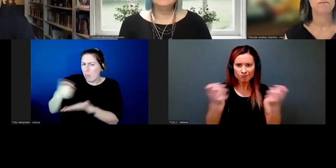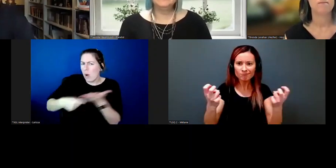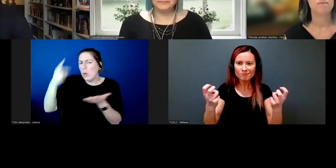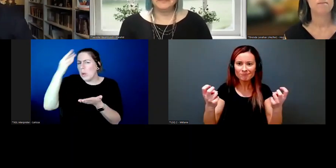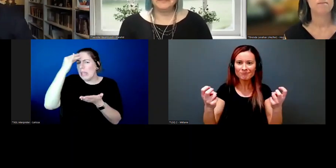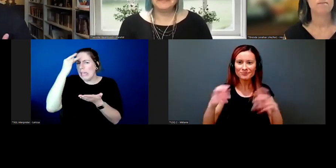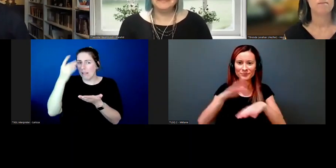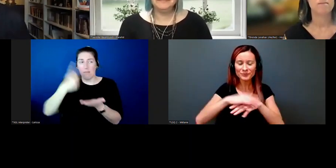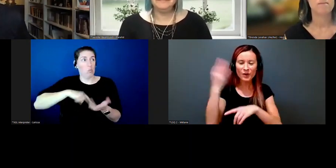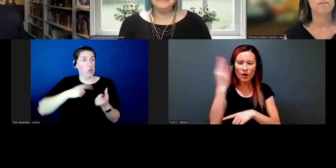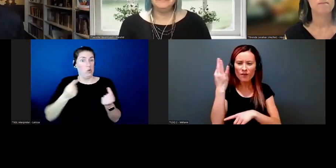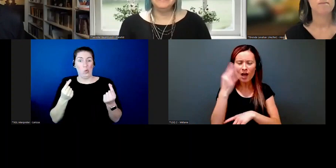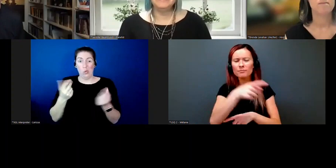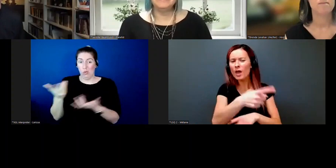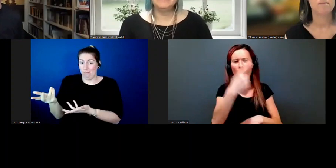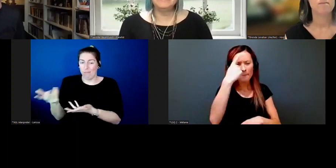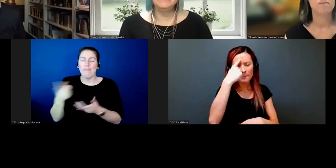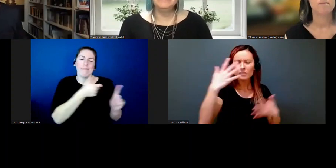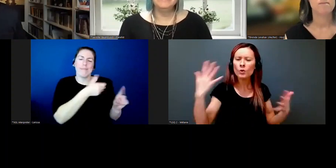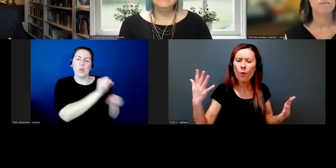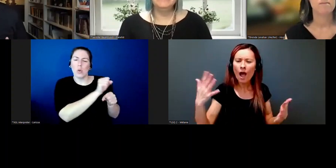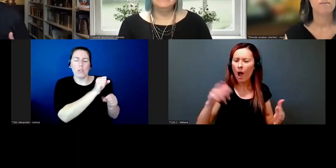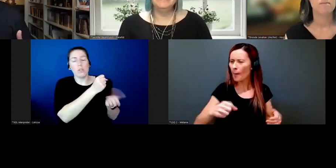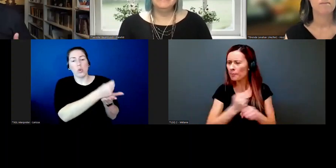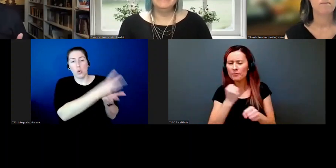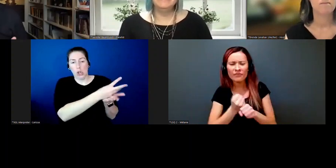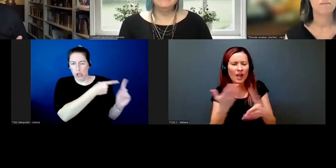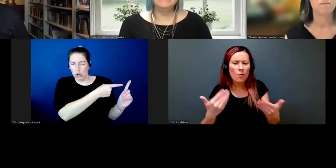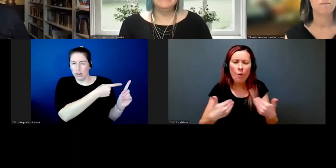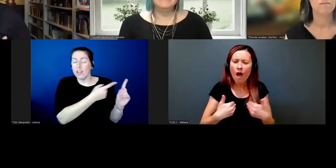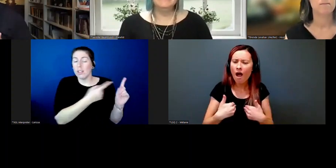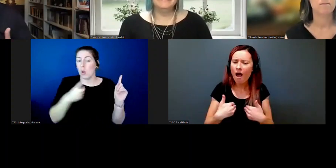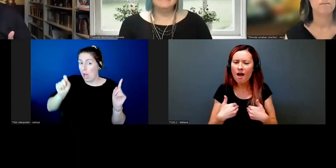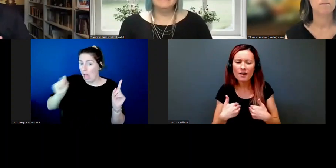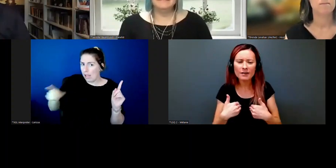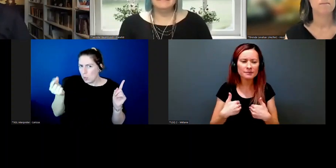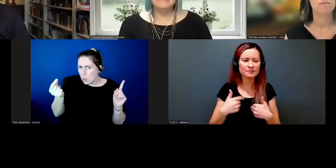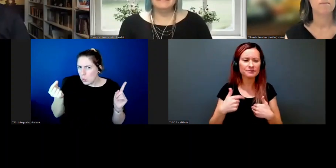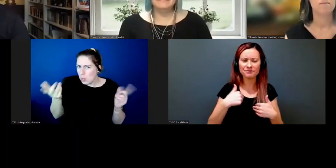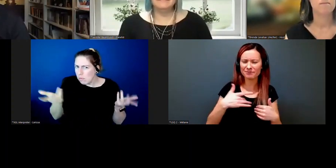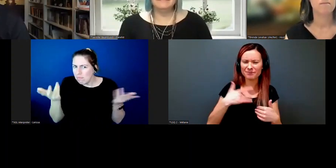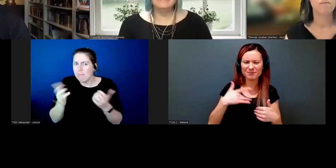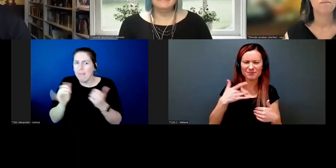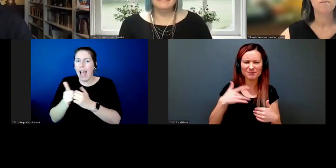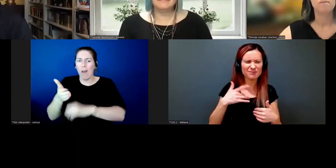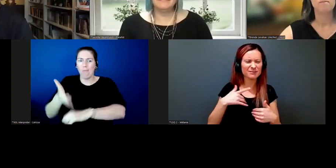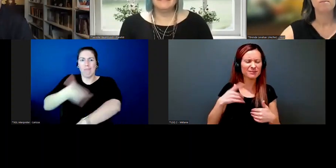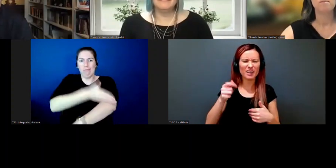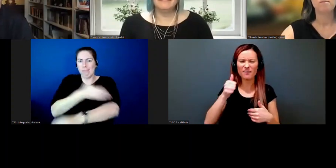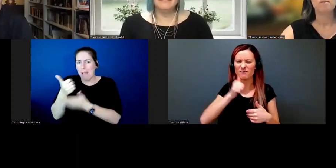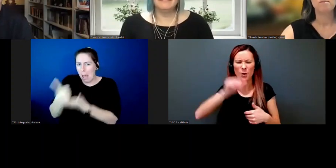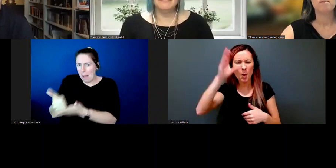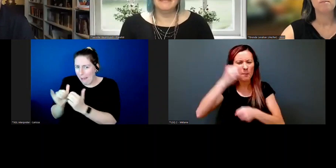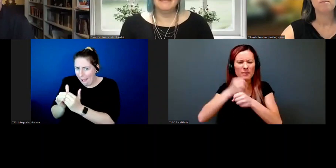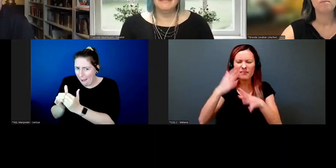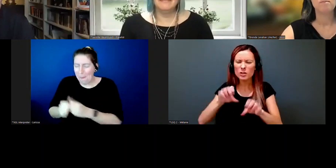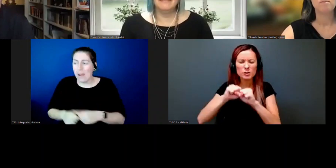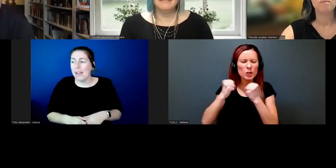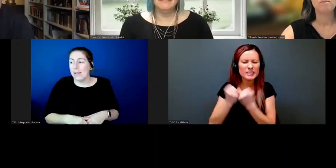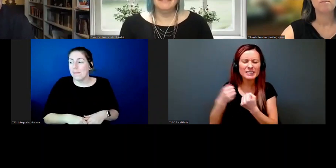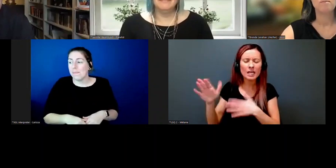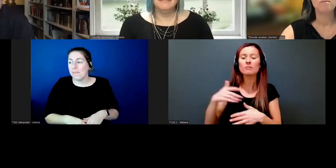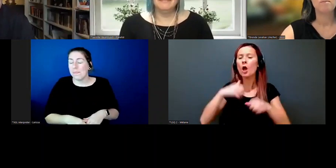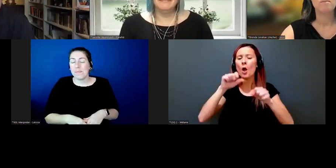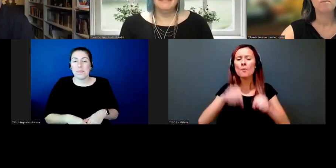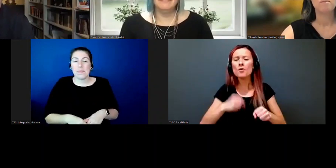do? She's a social worker, I think. What can we actually do to help them? And I said, well,